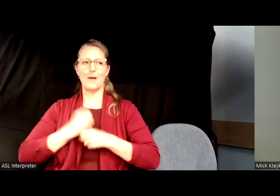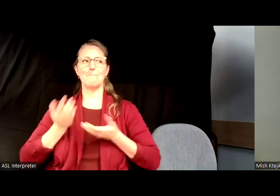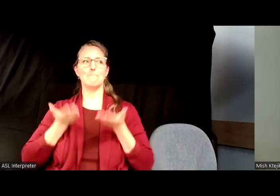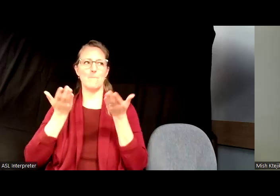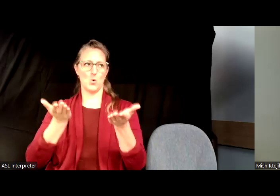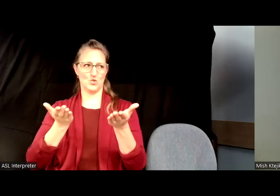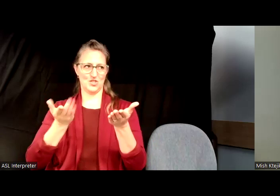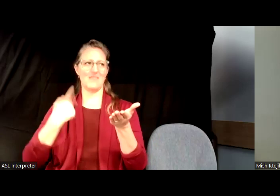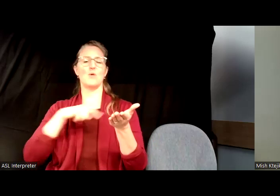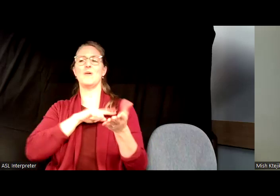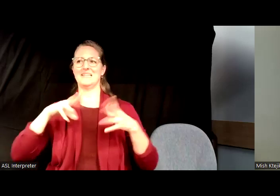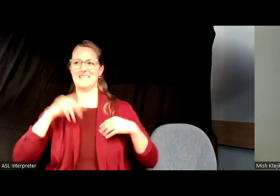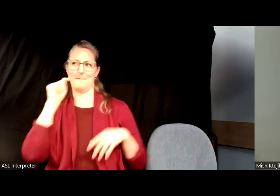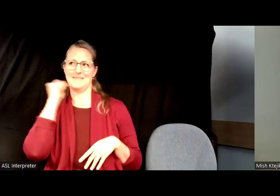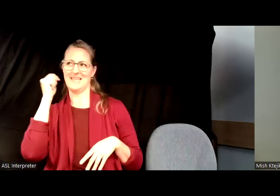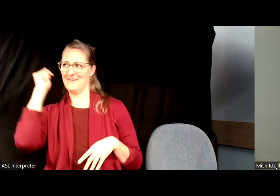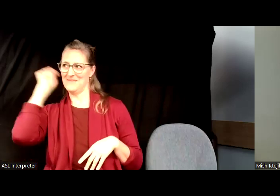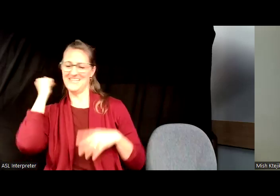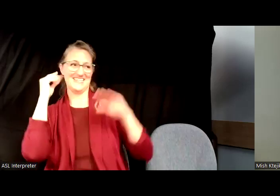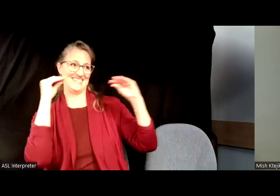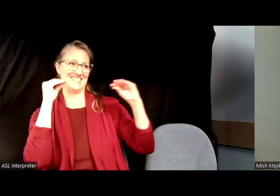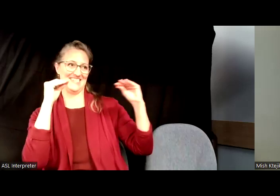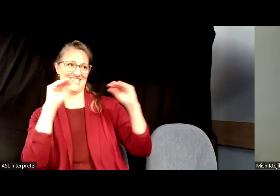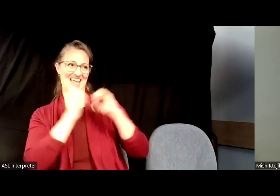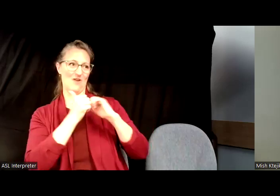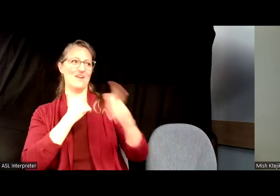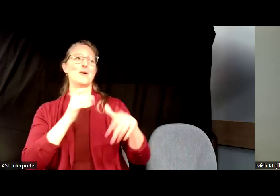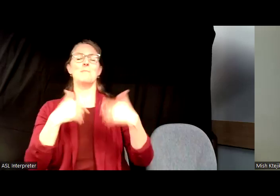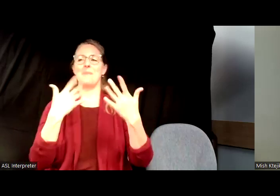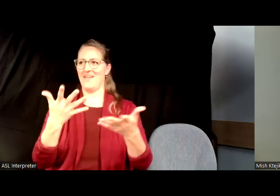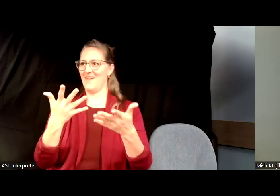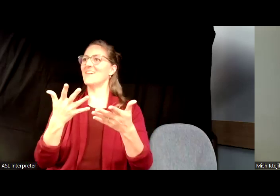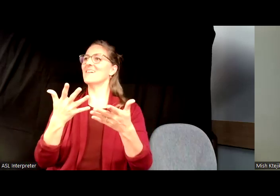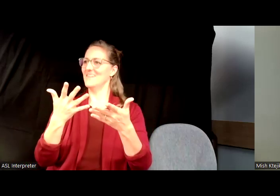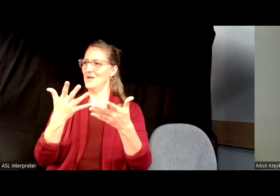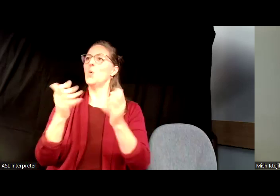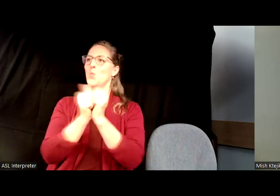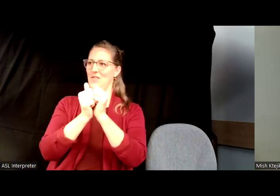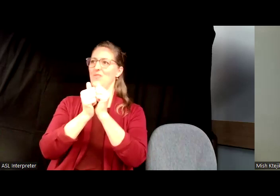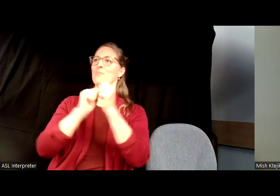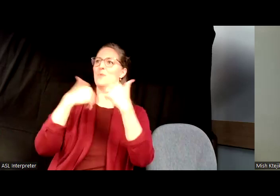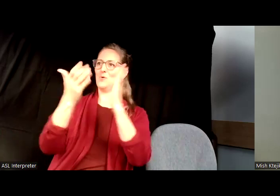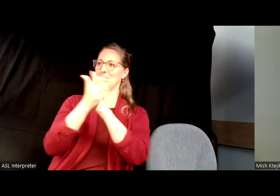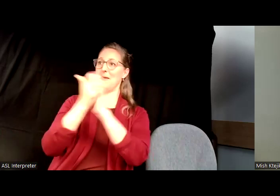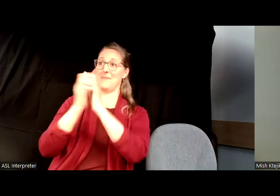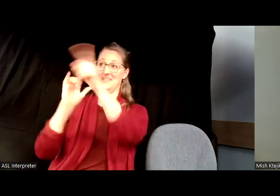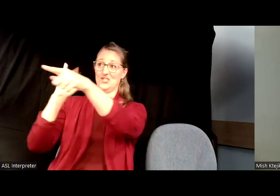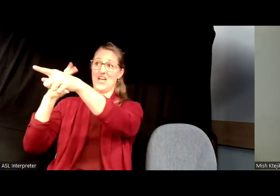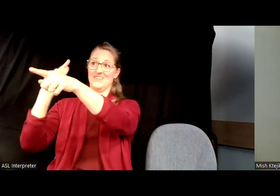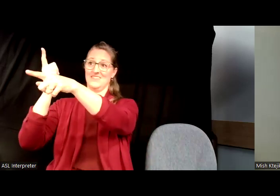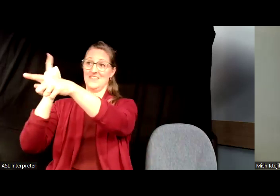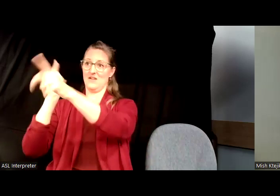that we accept that we accept the proposal. the proposed rules with the changes that have been discussed. Any